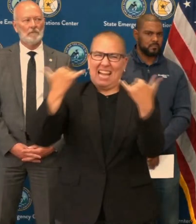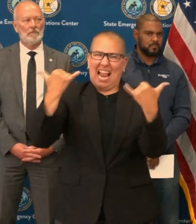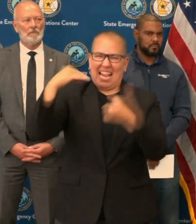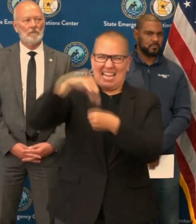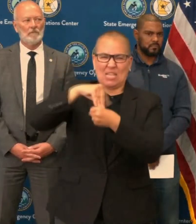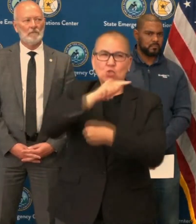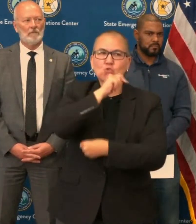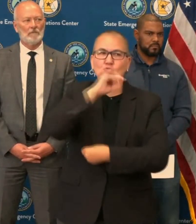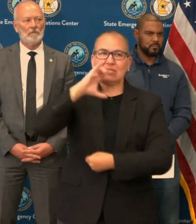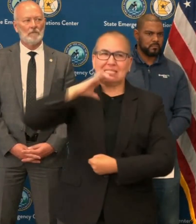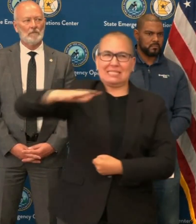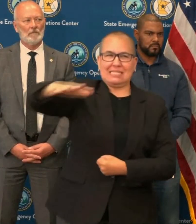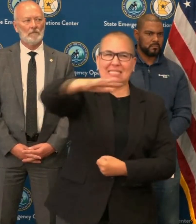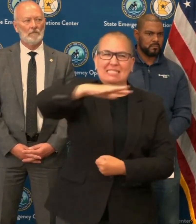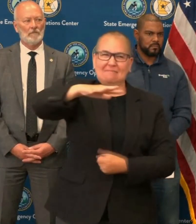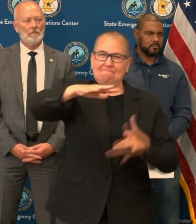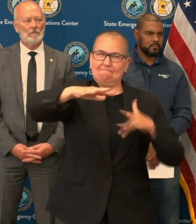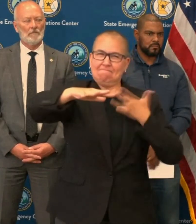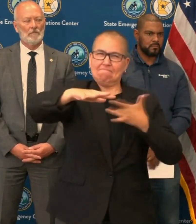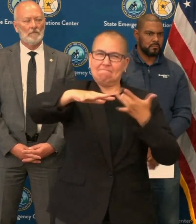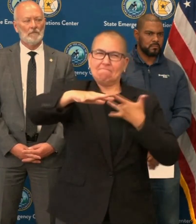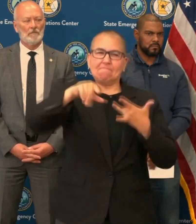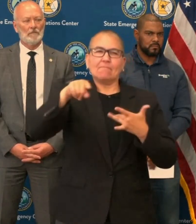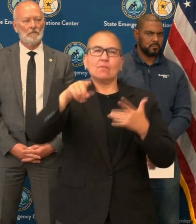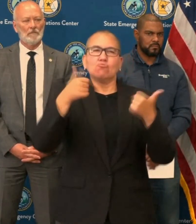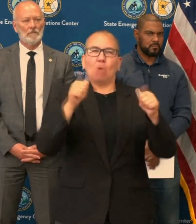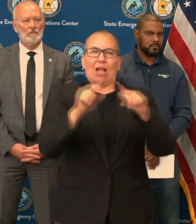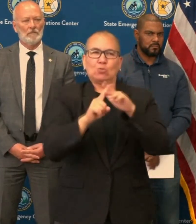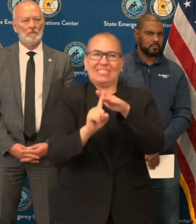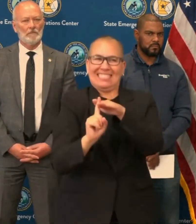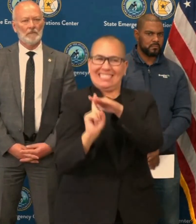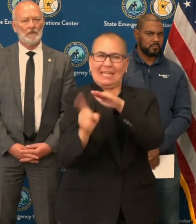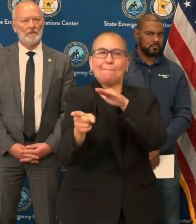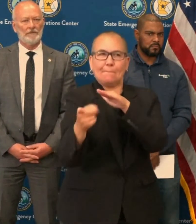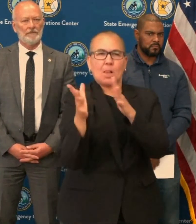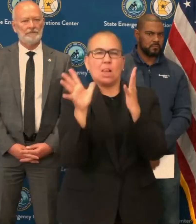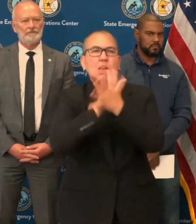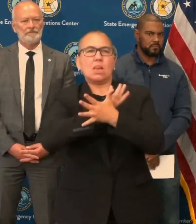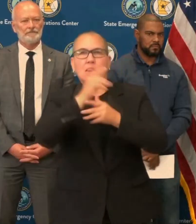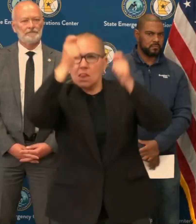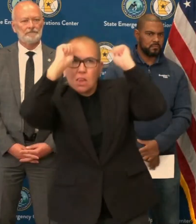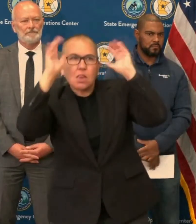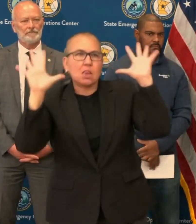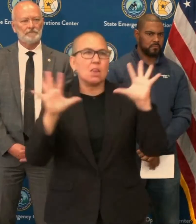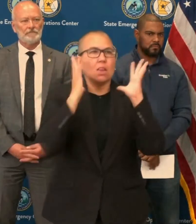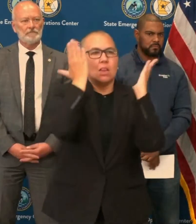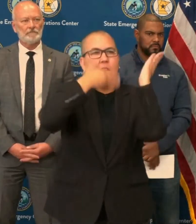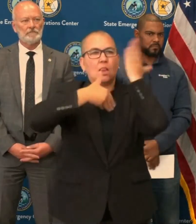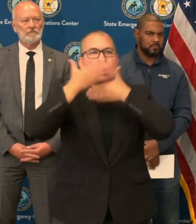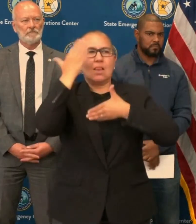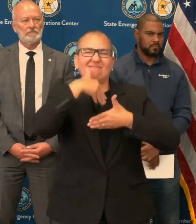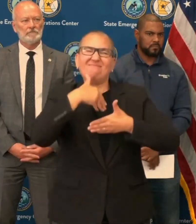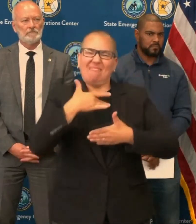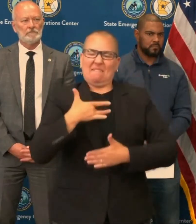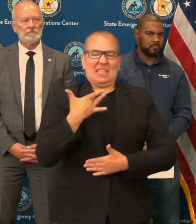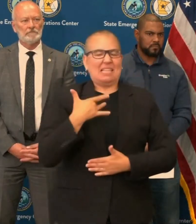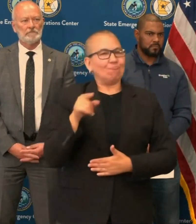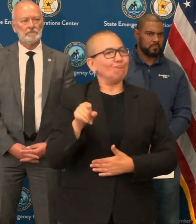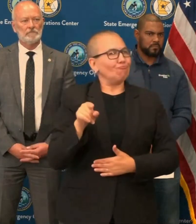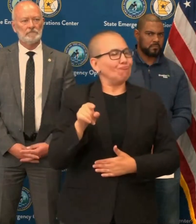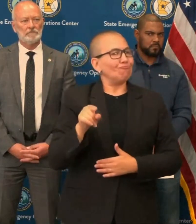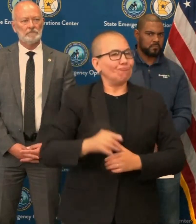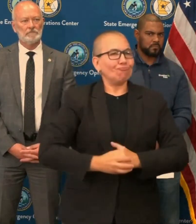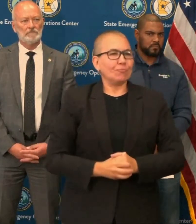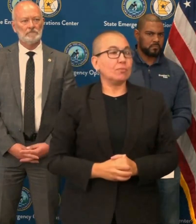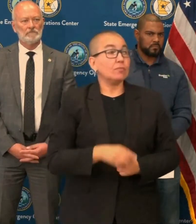he's working to potentially flee the area, and so that's why we're sharing that with that information now, so that we can safely apprehend him. Is there a